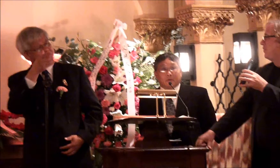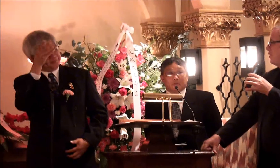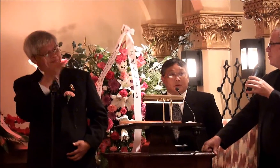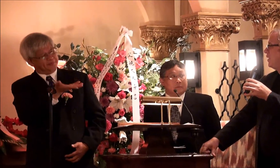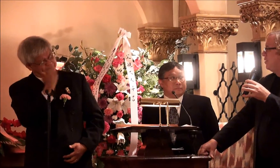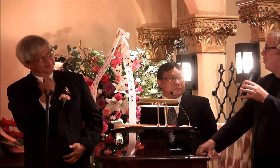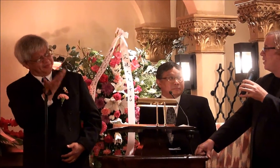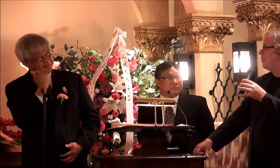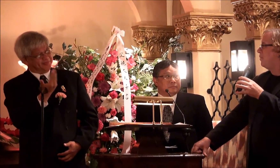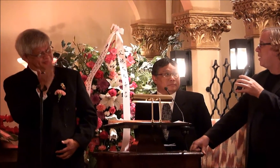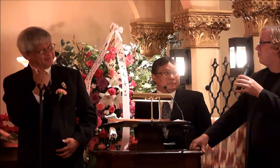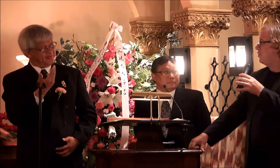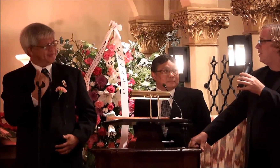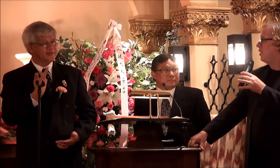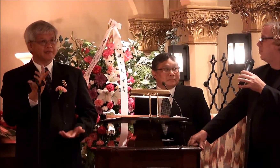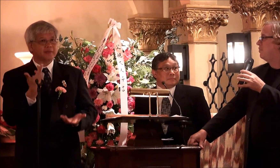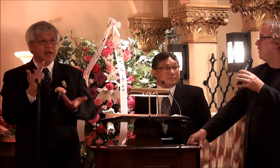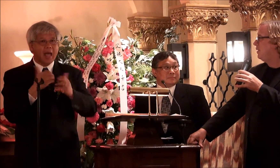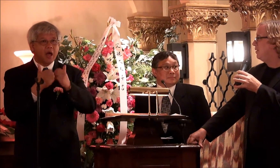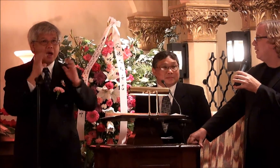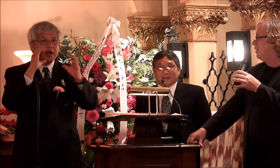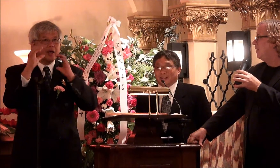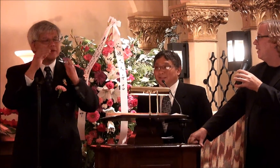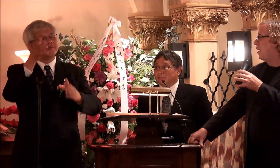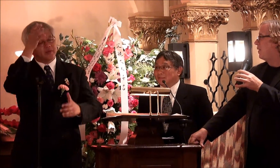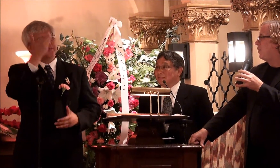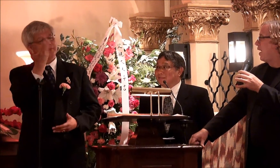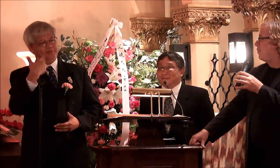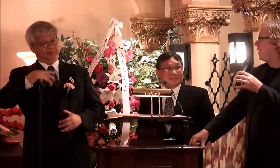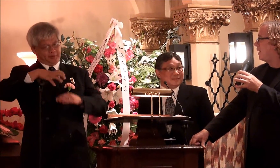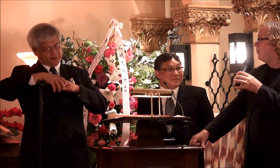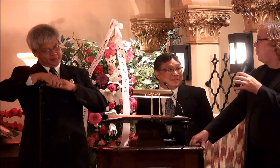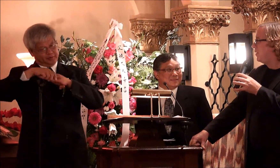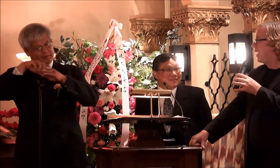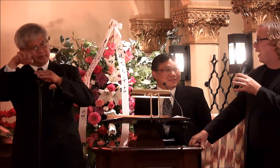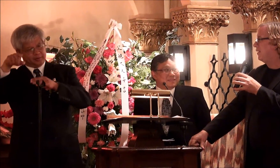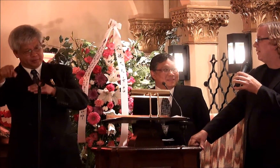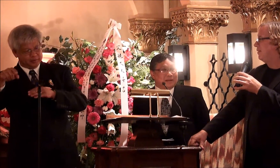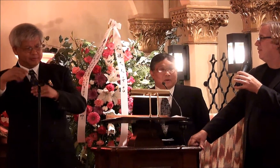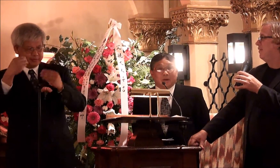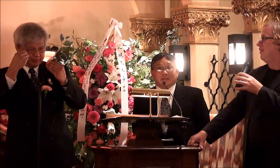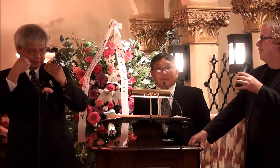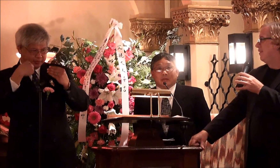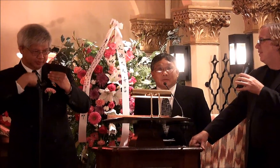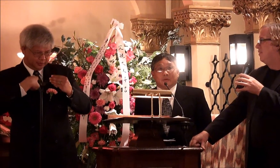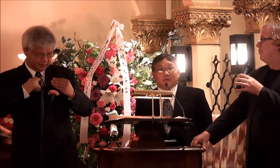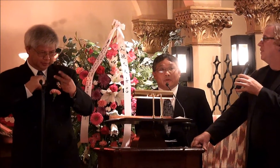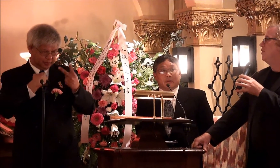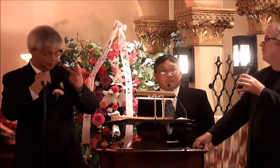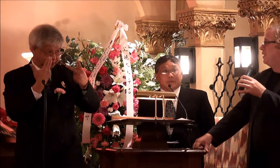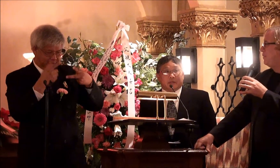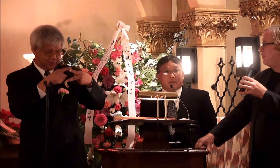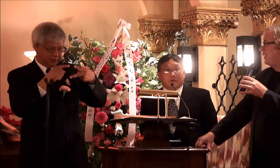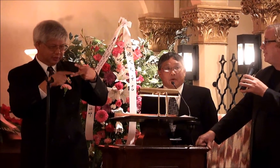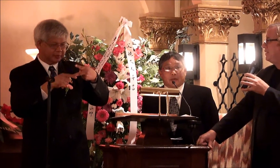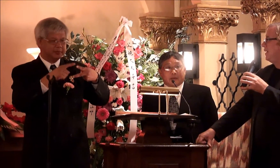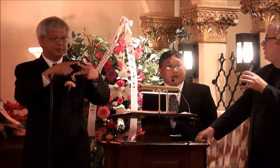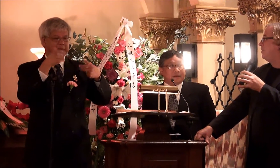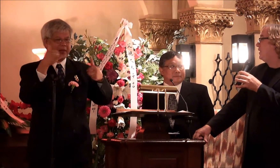father was like, no, come, you can come with me. I'm like, well, how can I communicate? But he would lead me places and he would teach